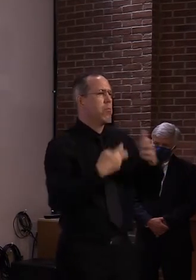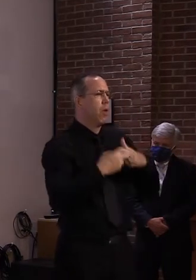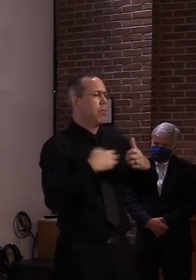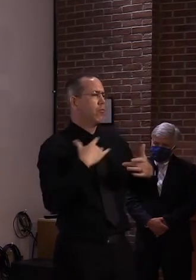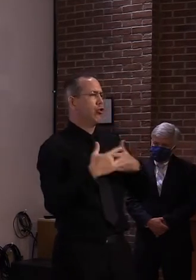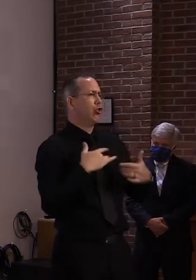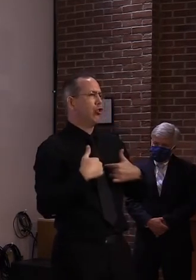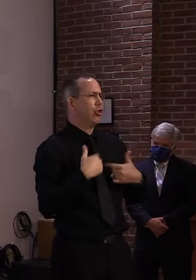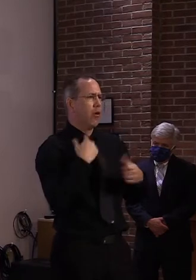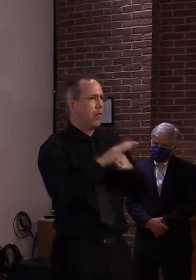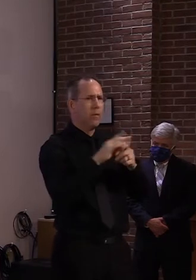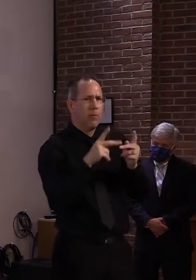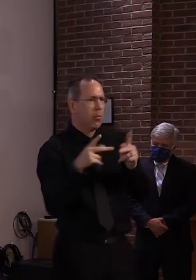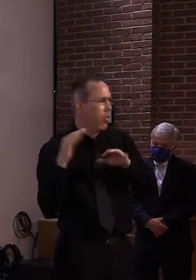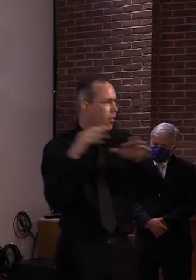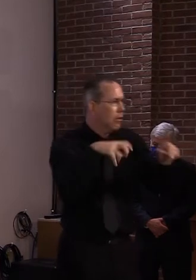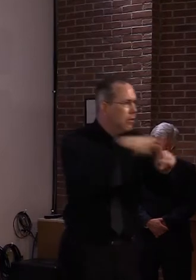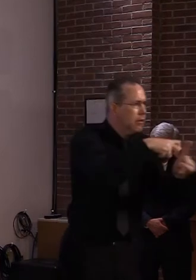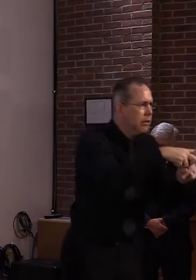Sound good?